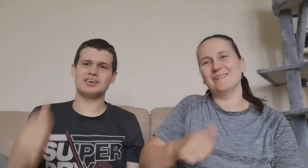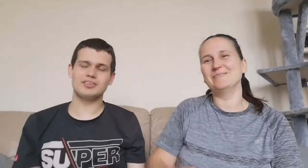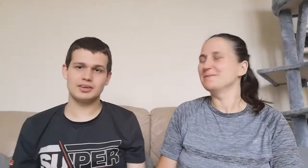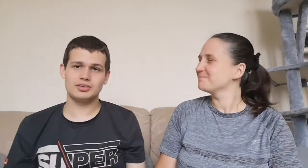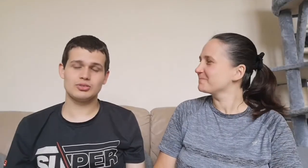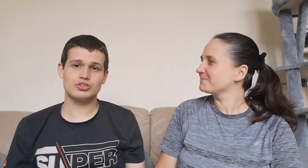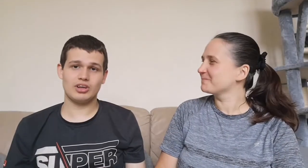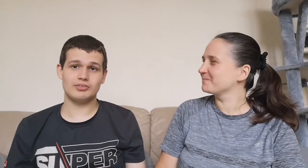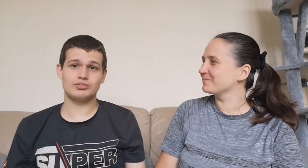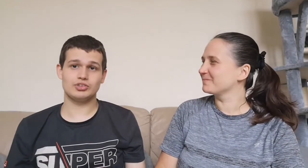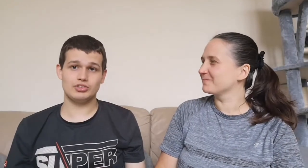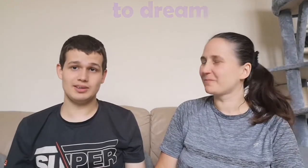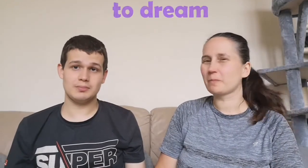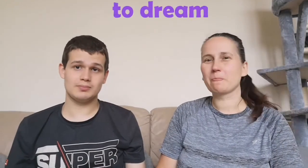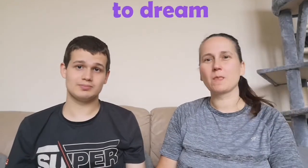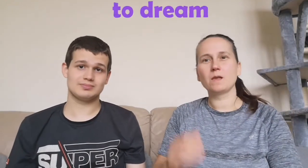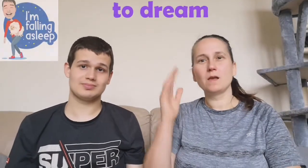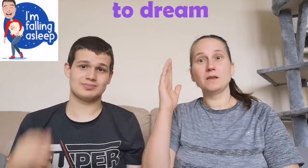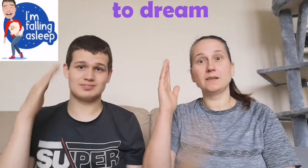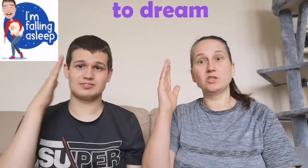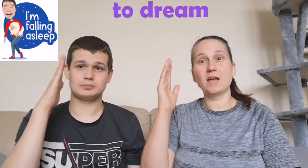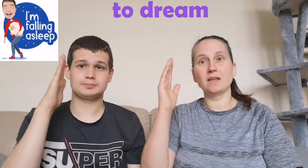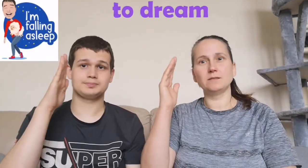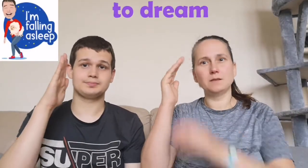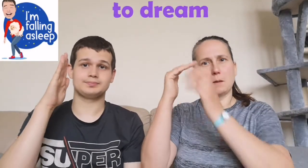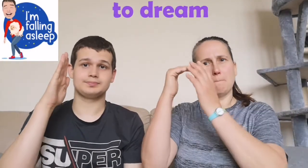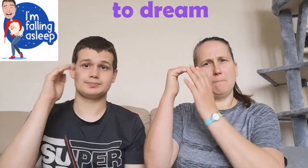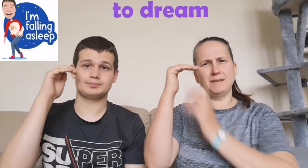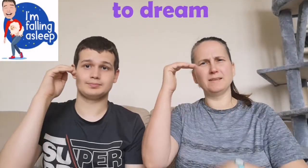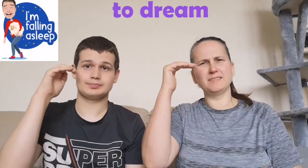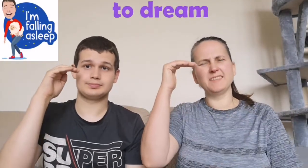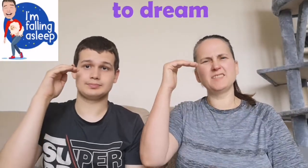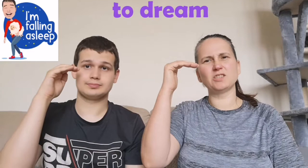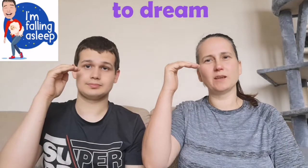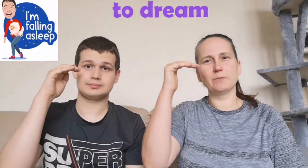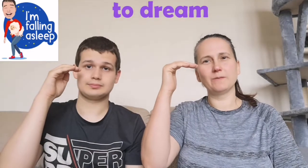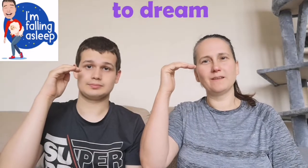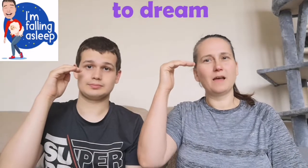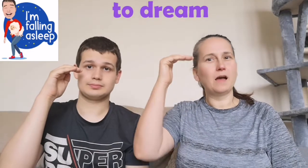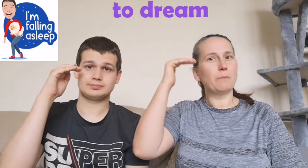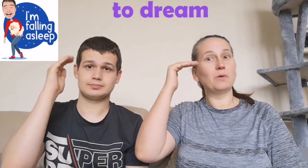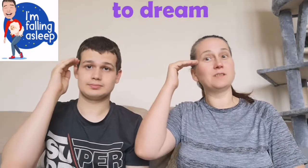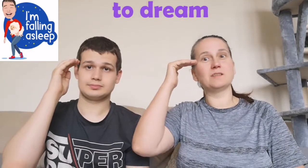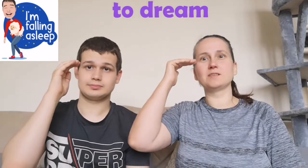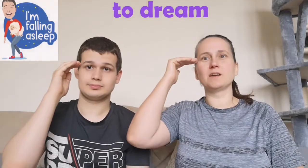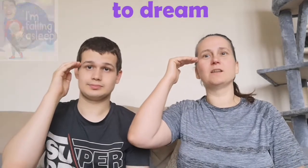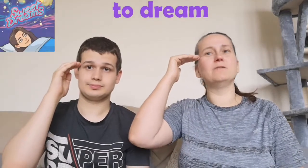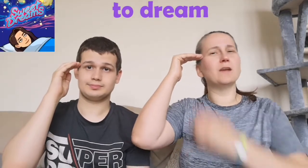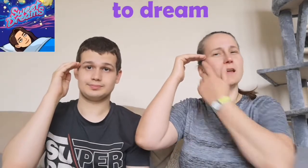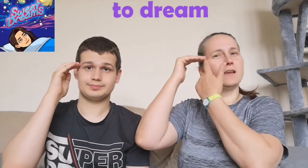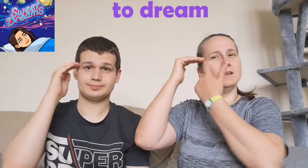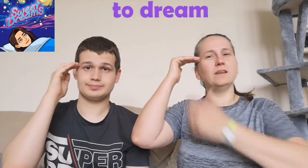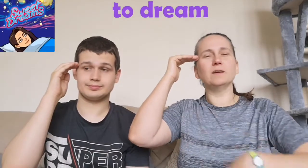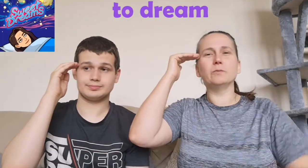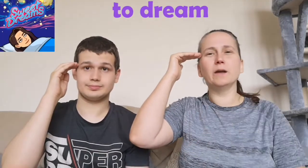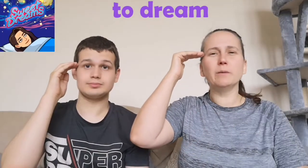Hello, we're going to do sign for dream. Get your hand and bend it to this shape. Put it to the side of your head here, where maybe